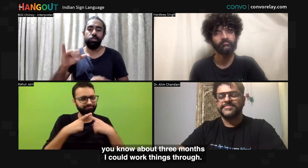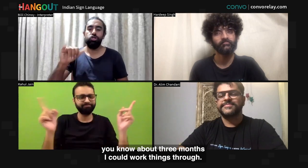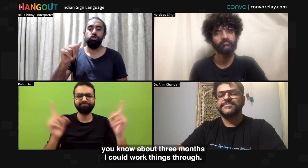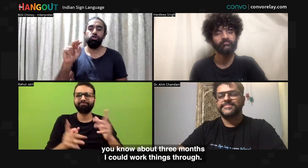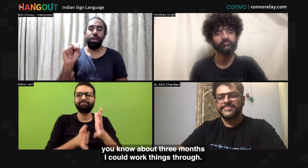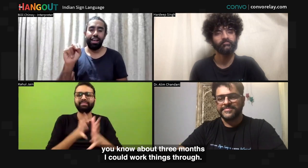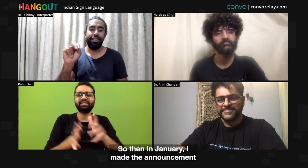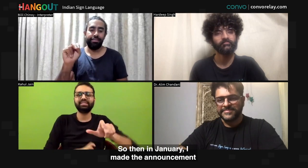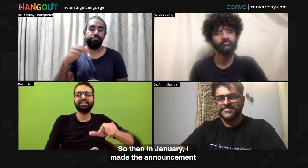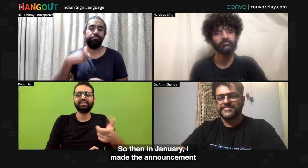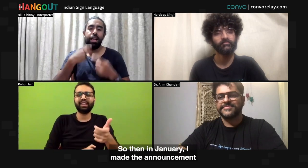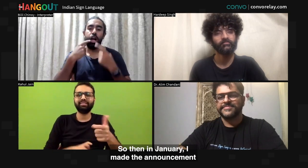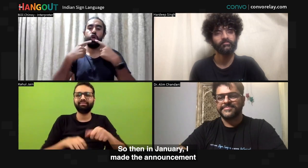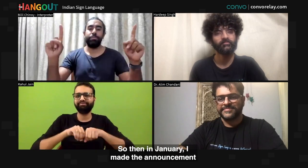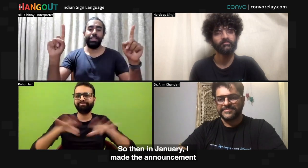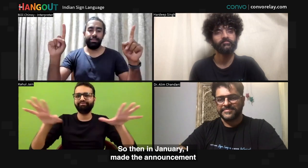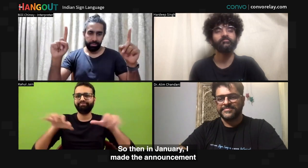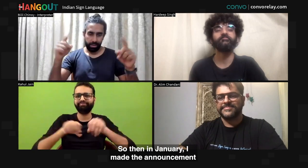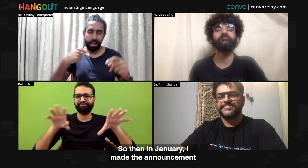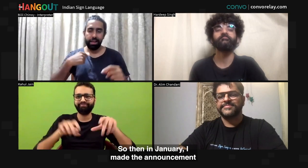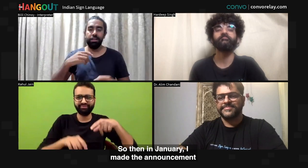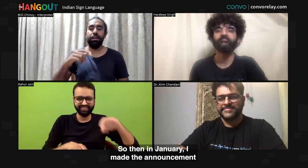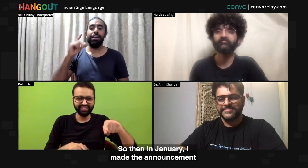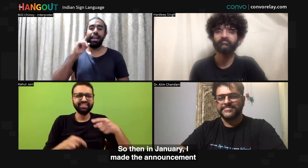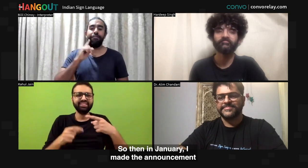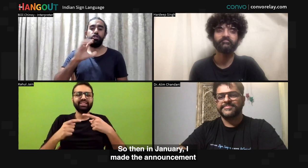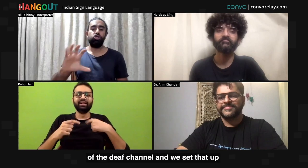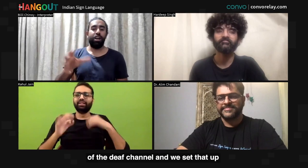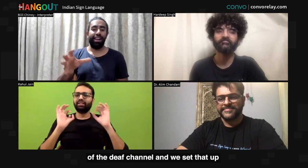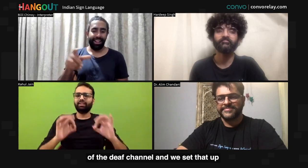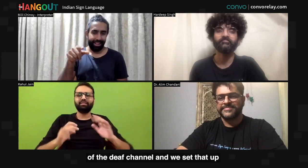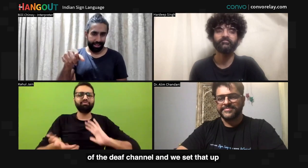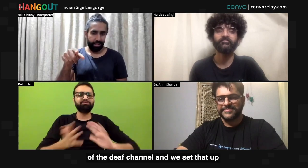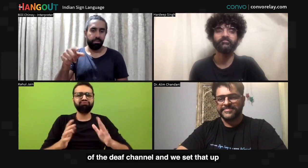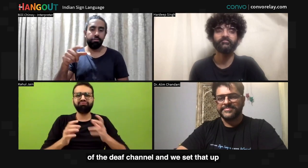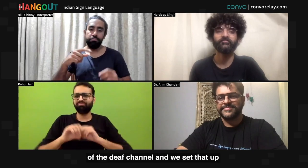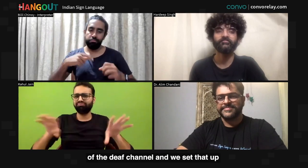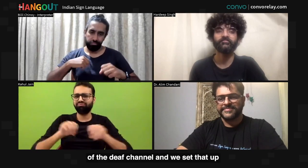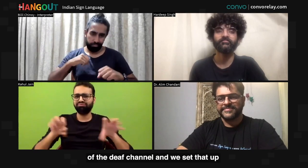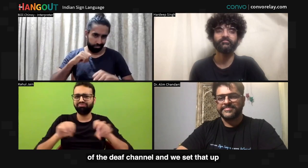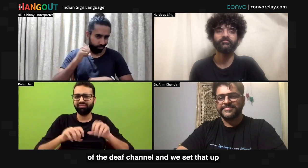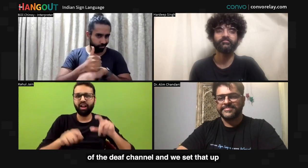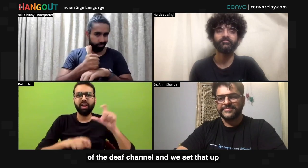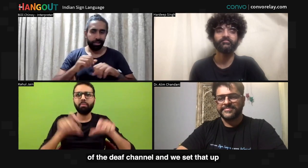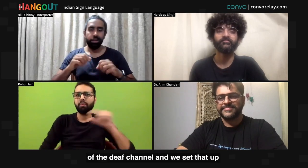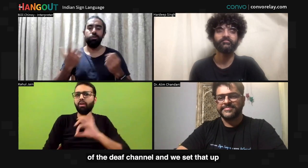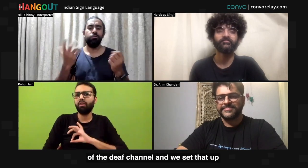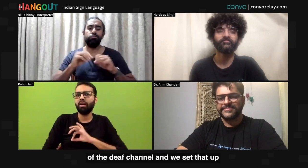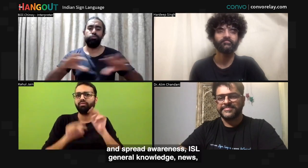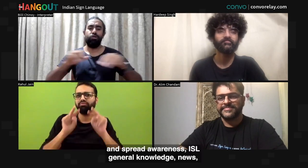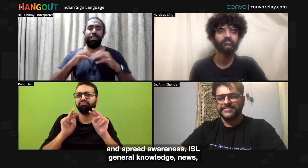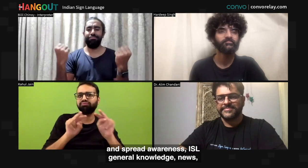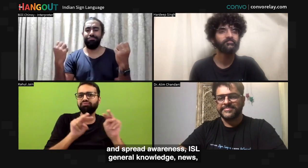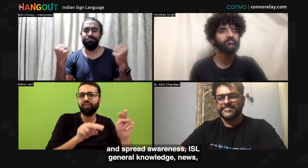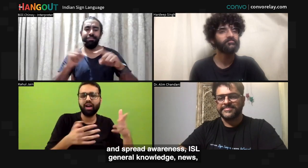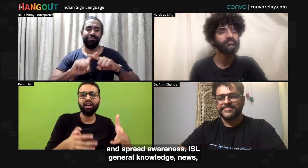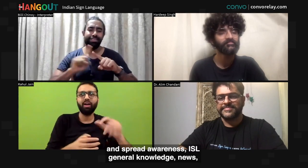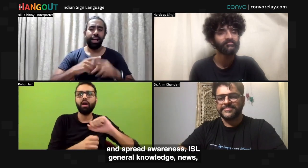through. So, then in January, I made the announcement of the Deaf Channel. And, uh, set that up and, uh, spread the